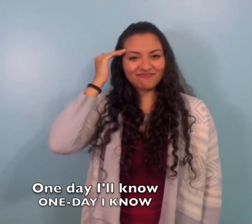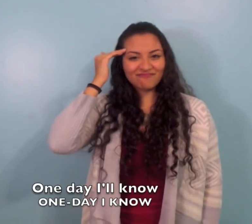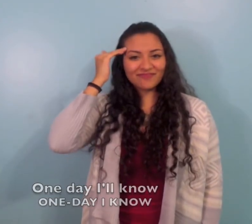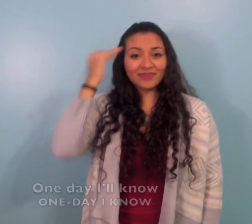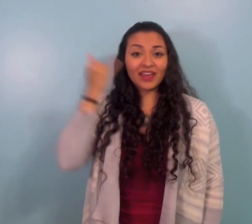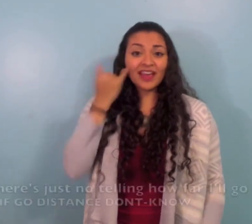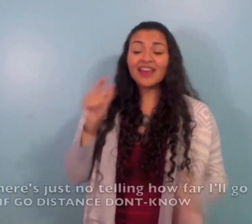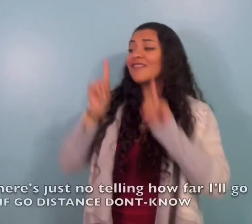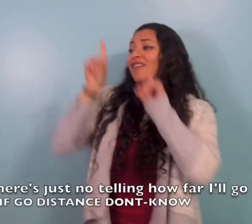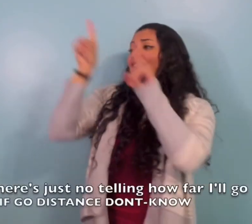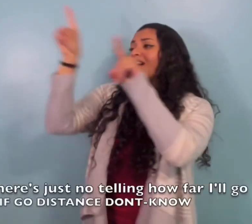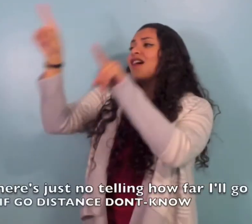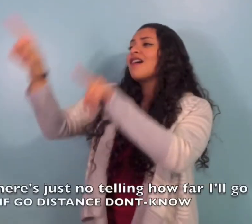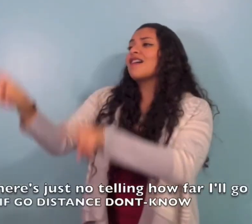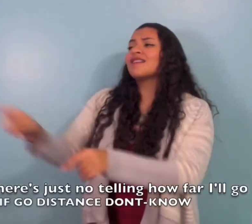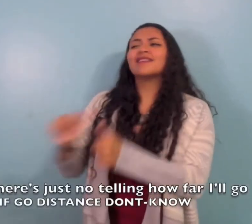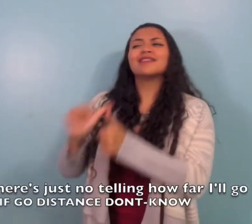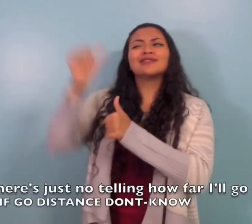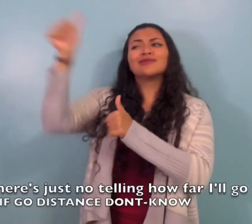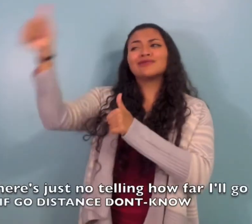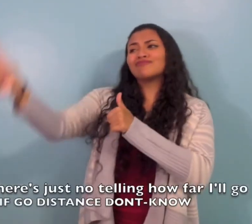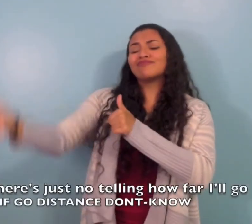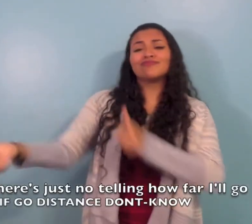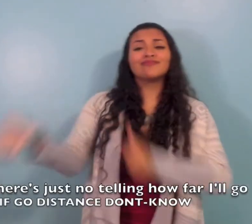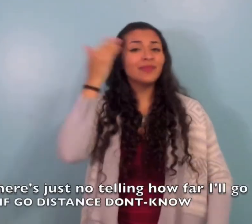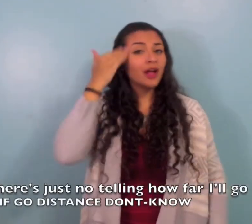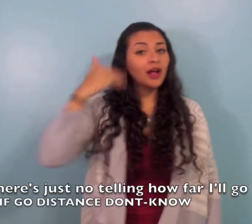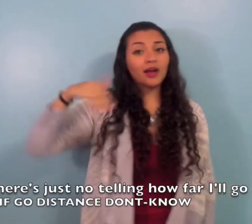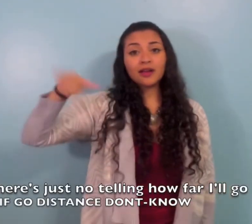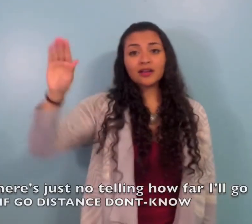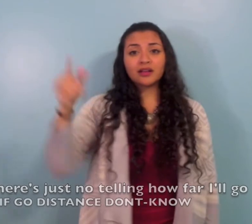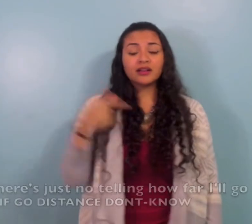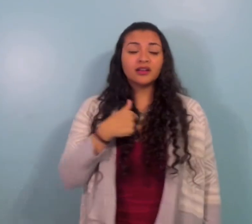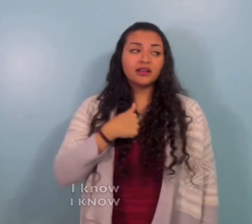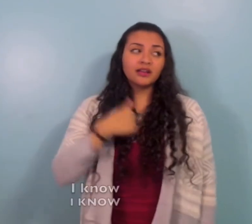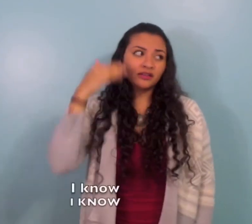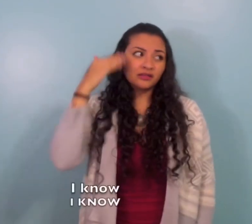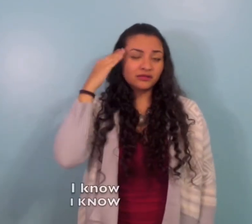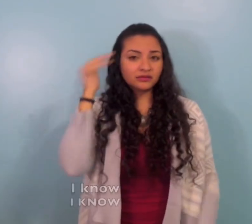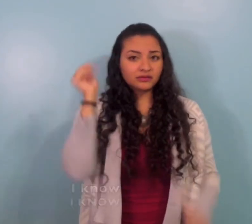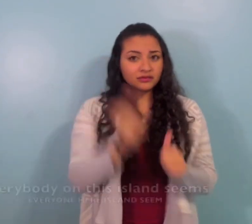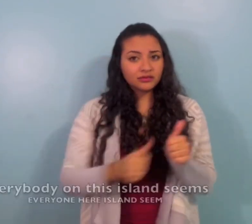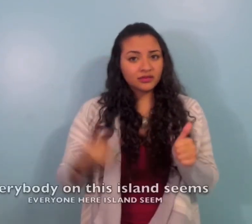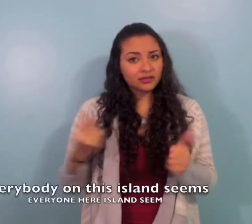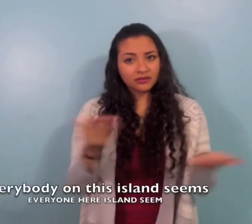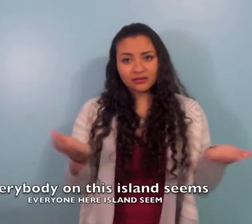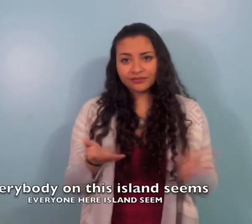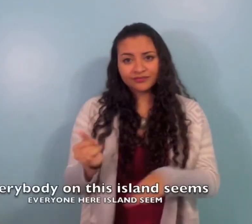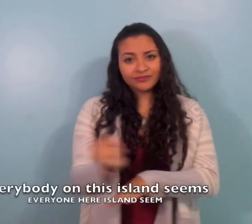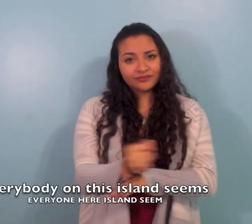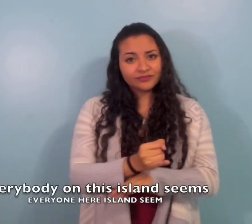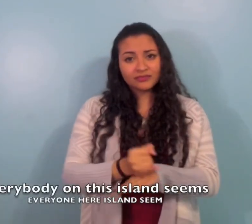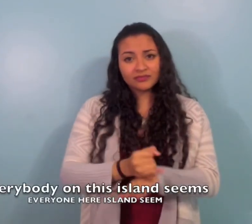know. If I go, there's just no telling how far I'll go. I know everybody on this